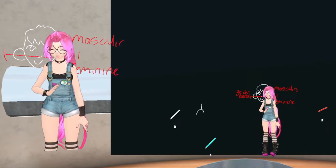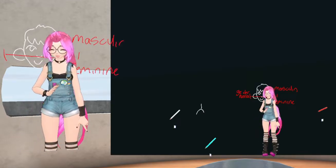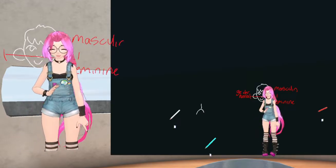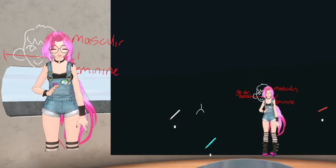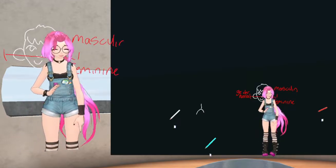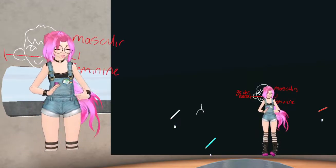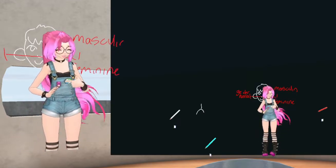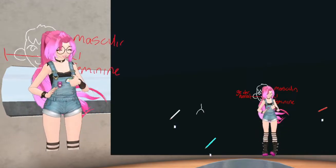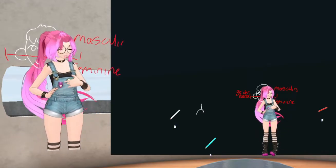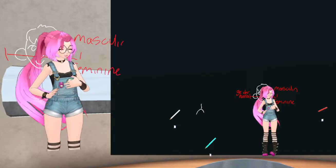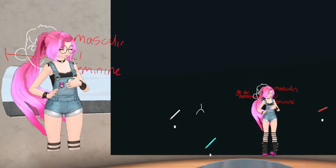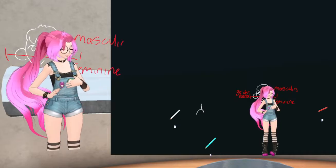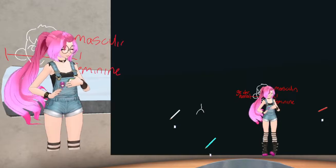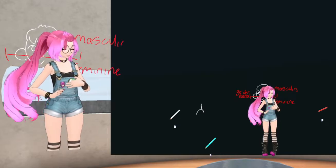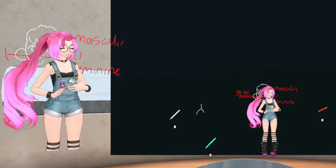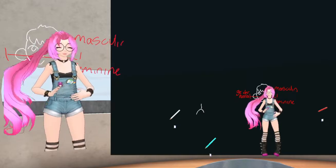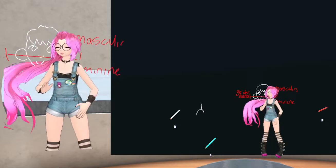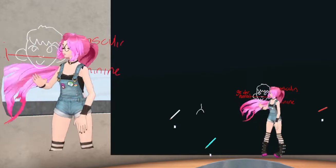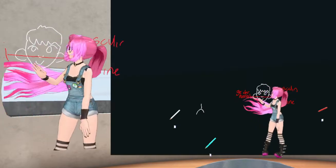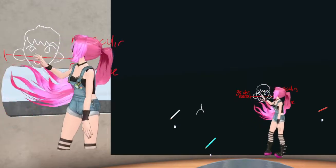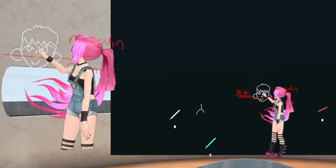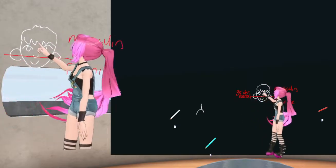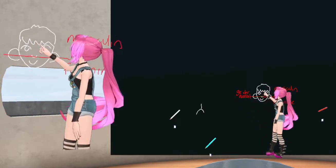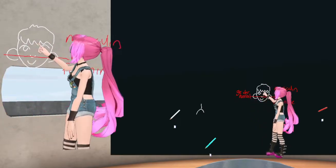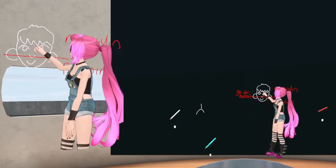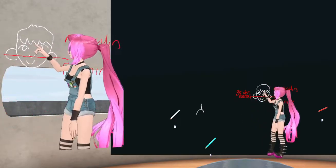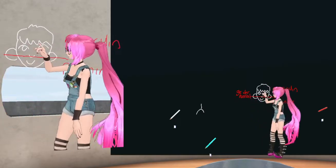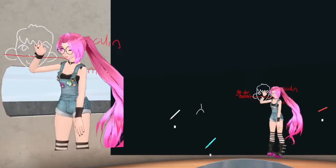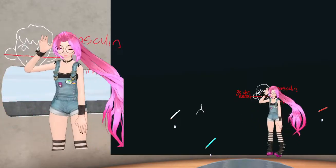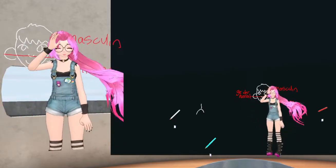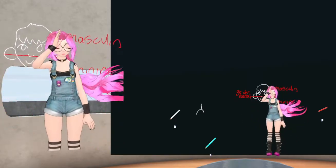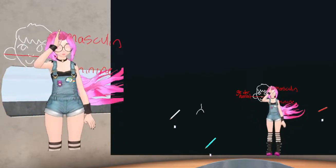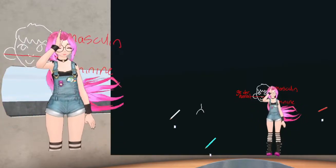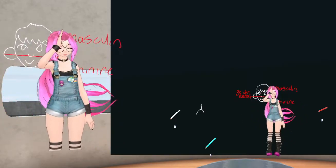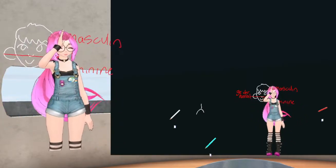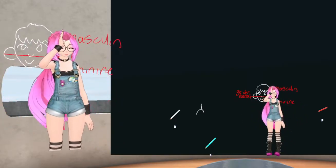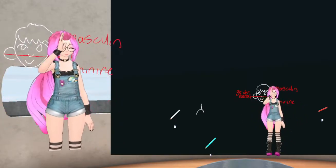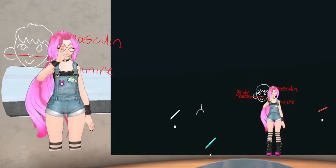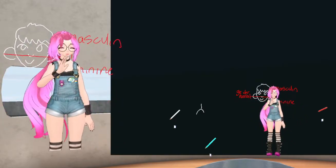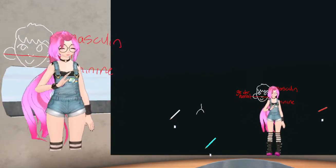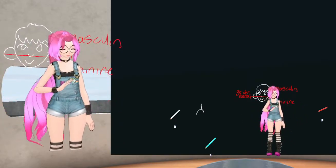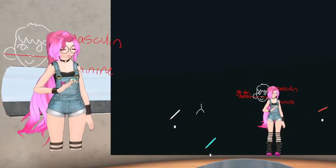down to your chest. And then man